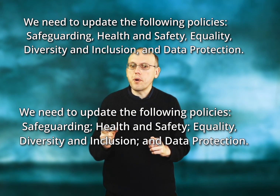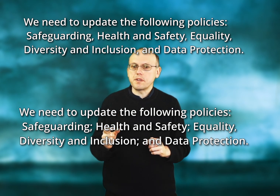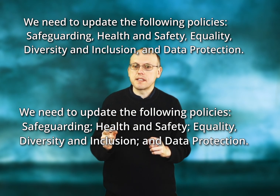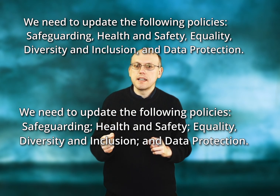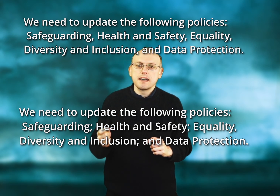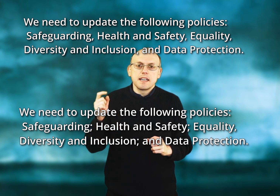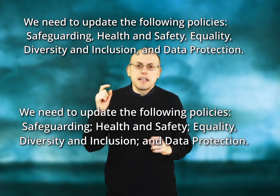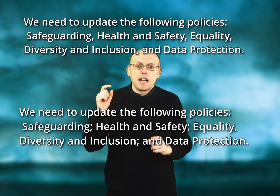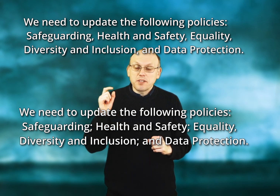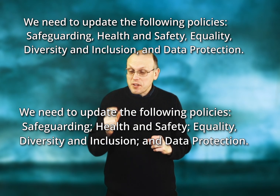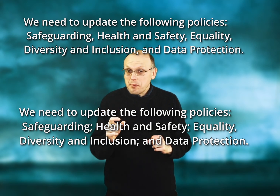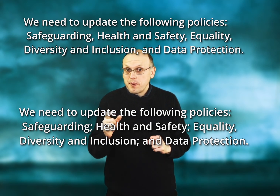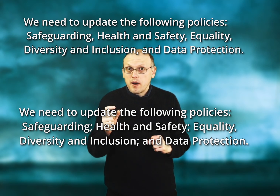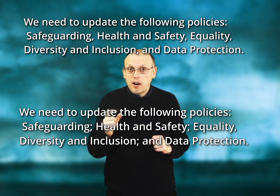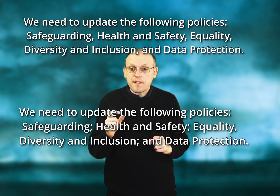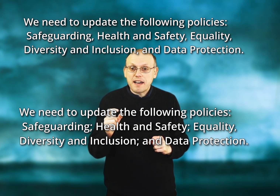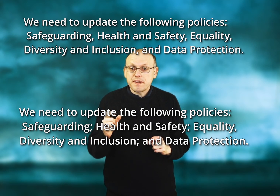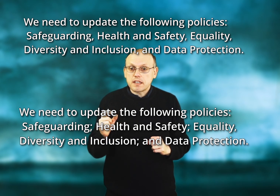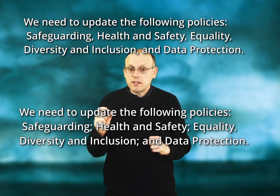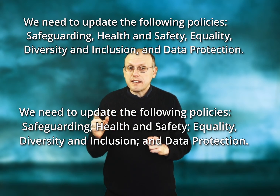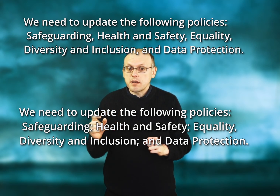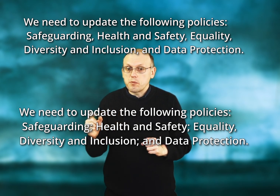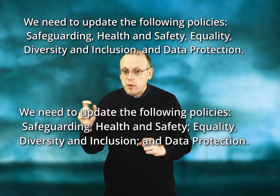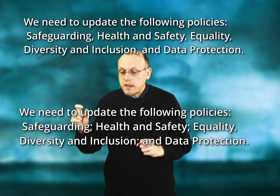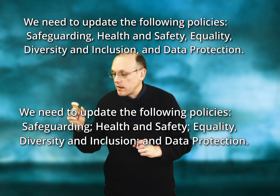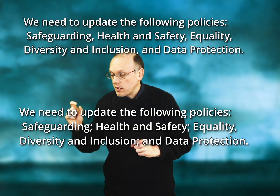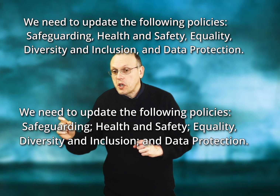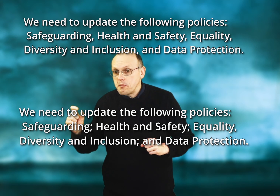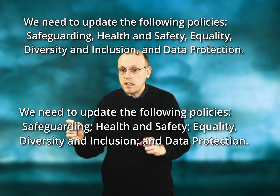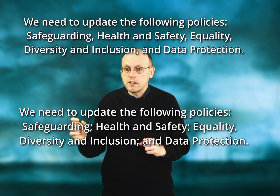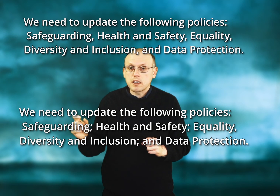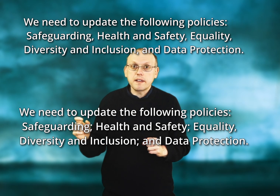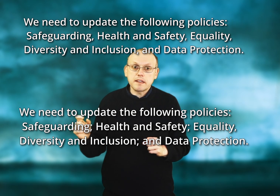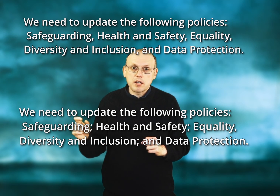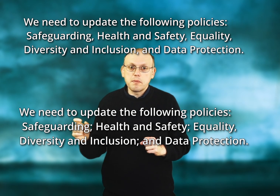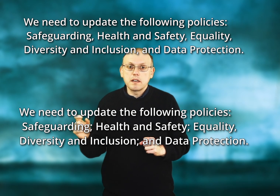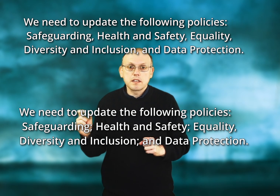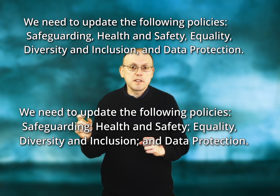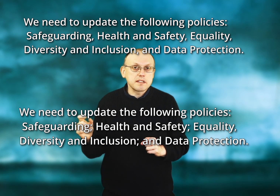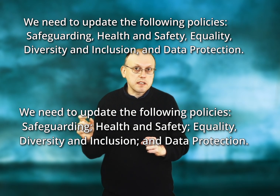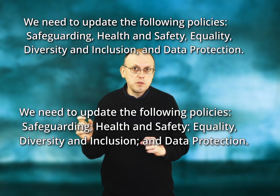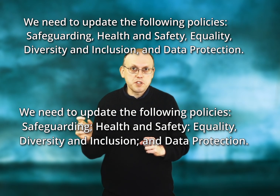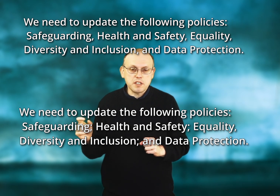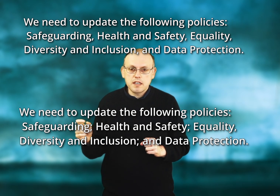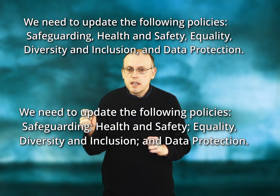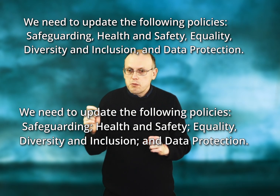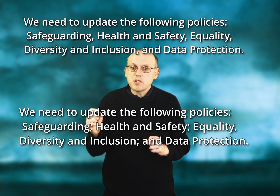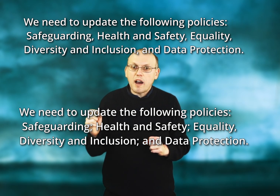words. On top of having an item with a comma, equality, comma, diversity and inclusion, we also have the